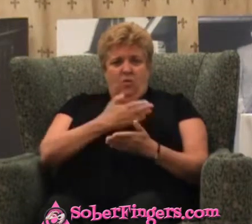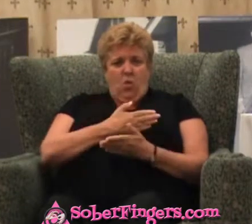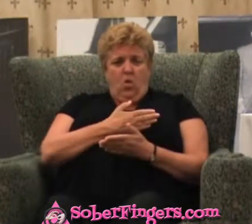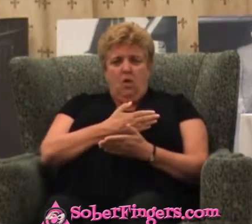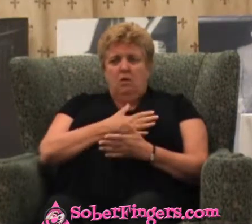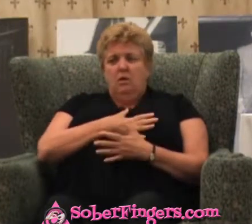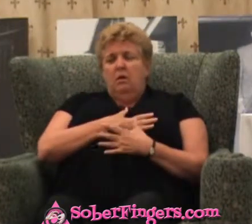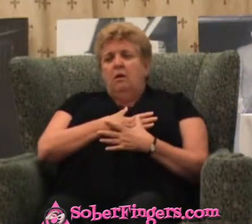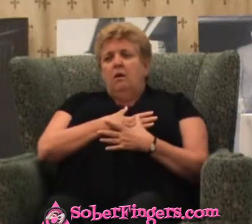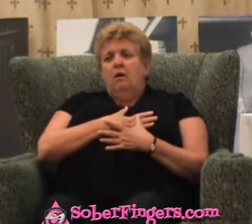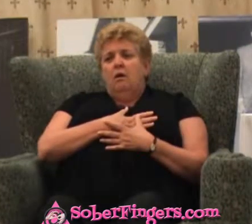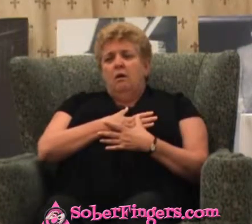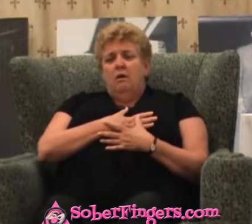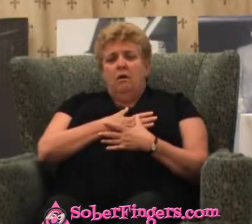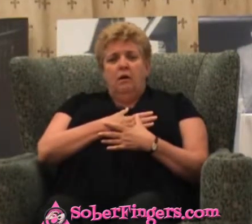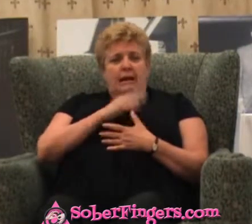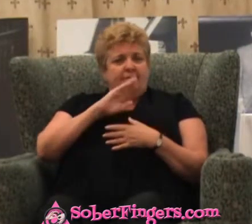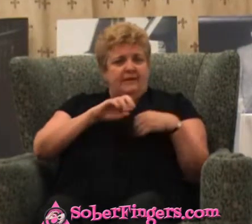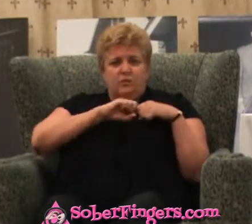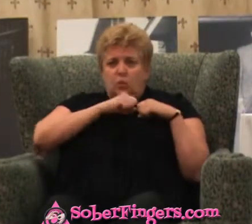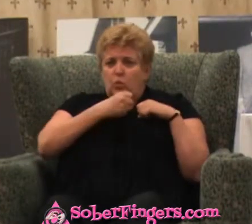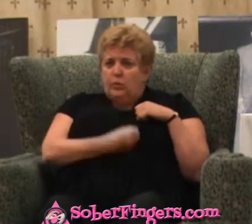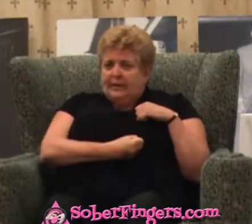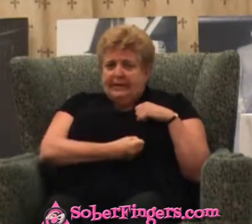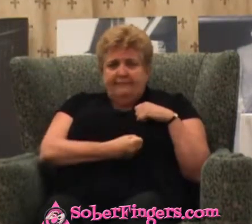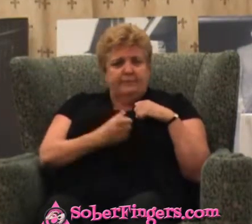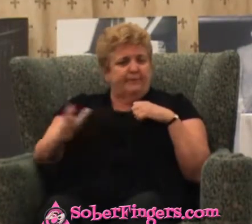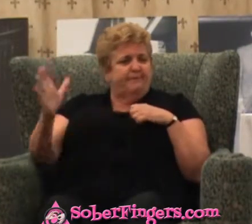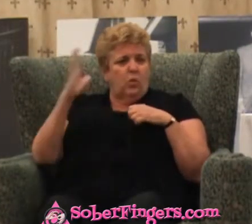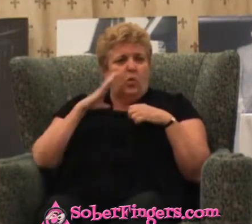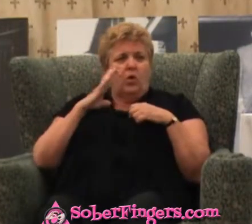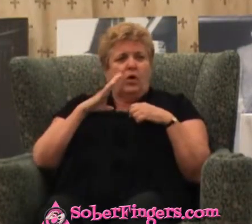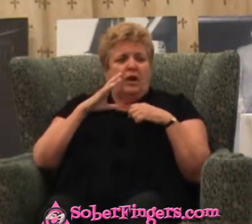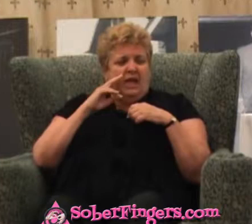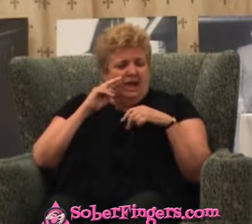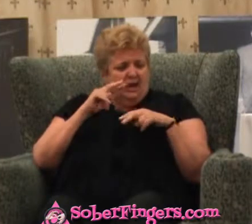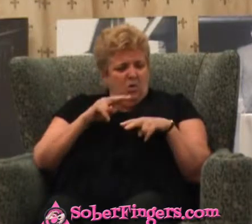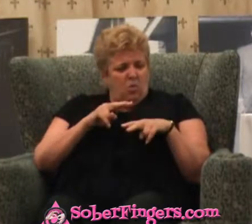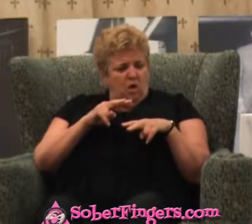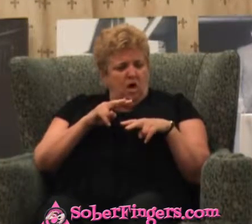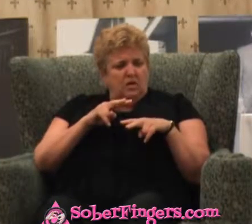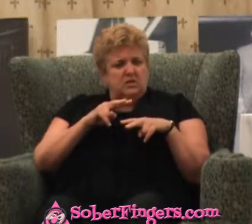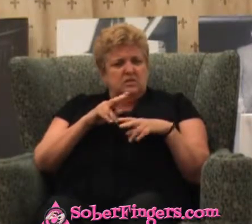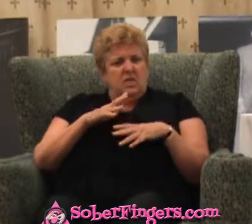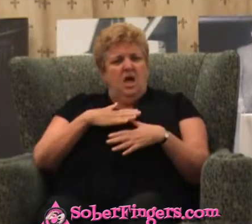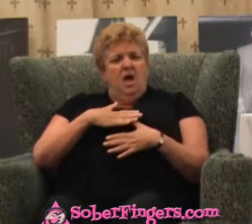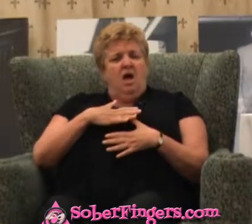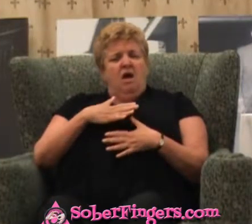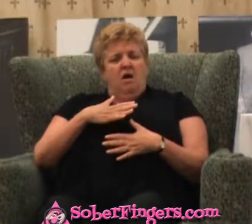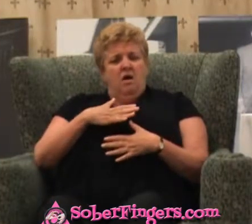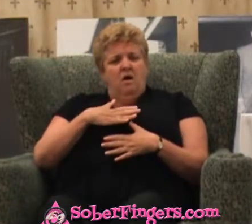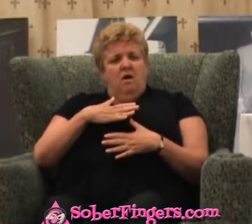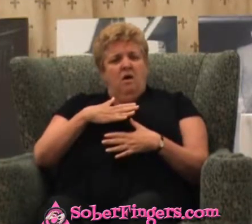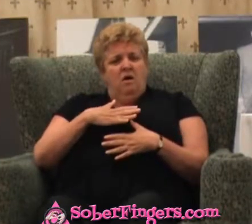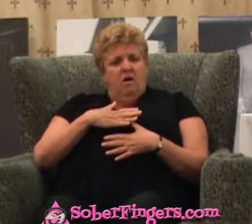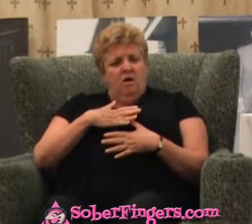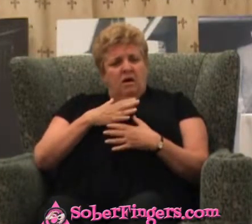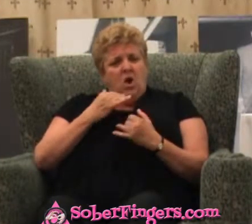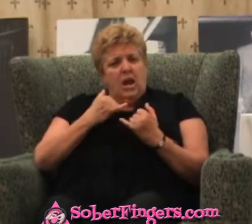I've never grieved before. And I just watched her expel her last 2 little breaths. And I